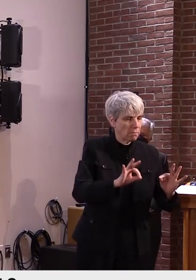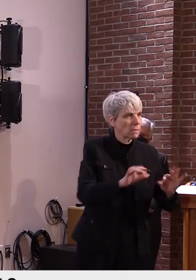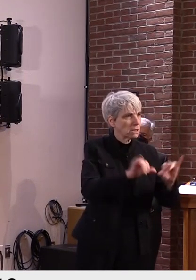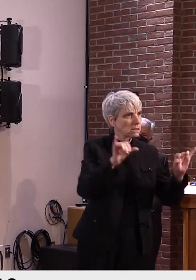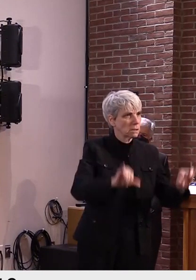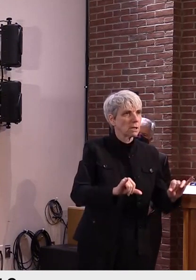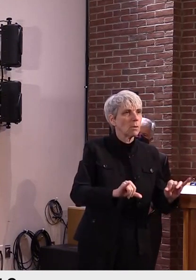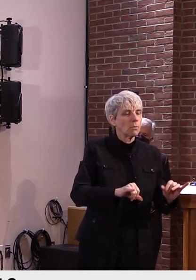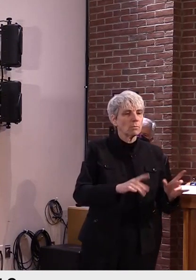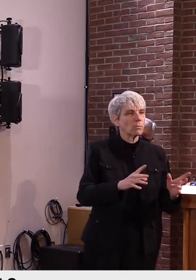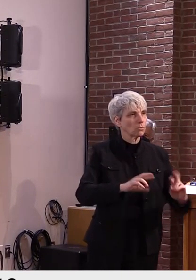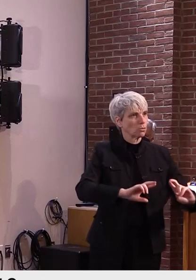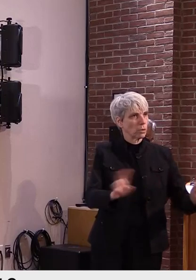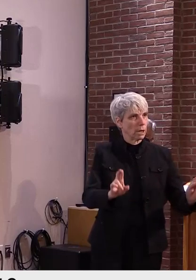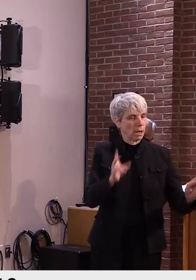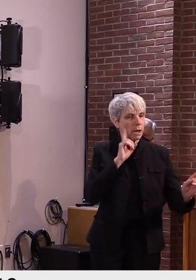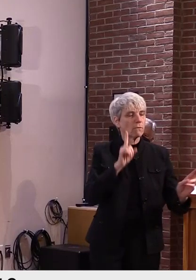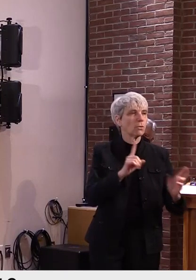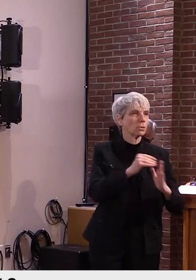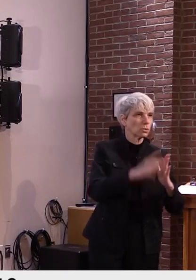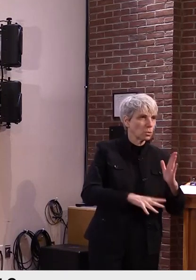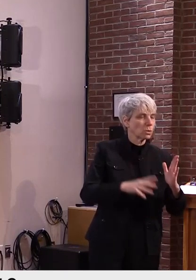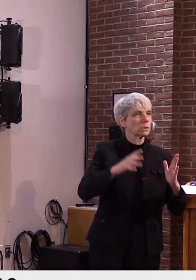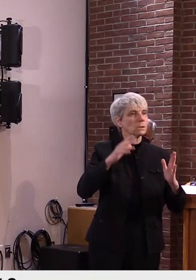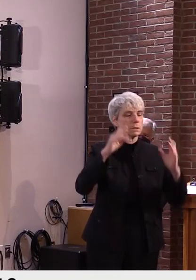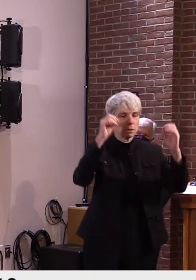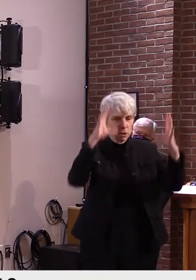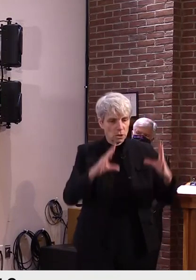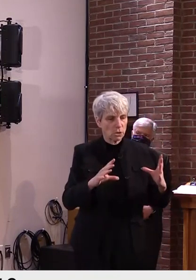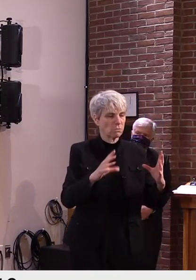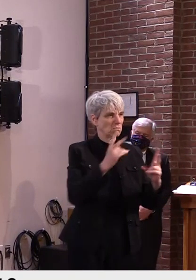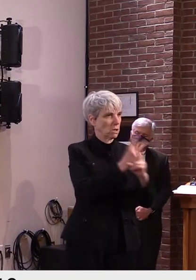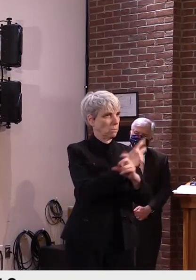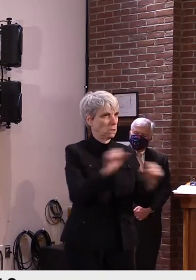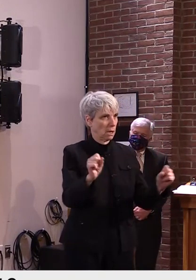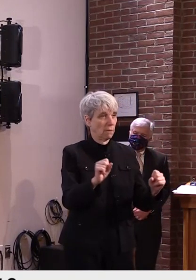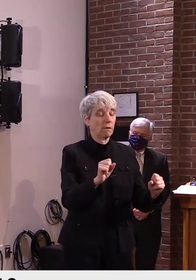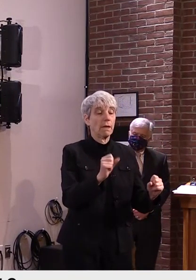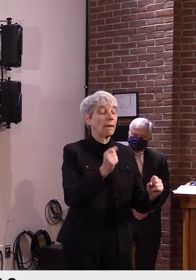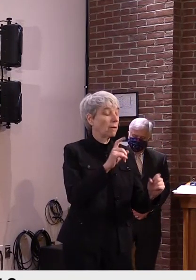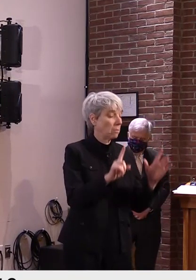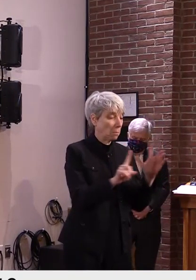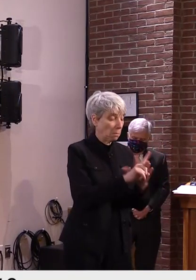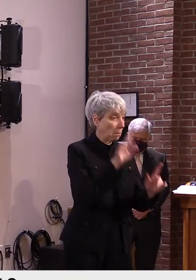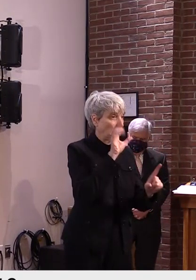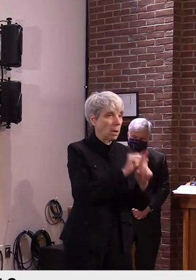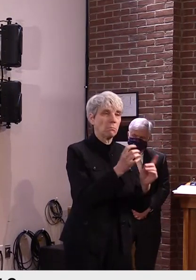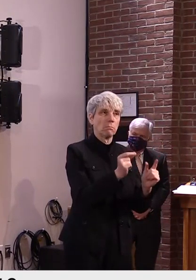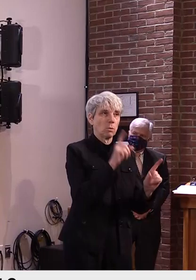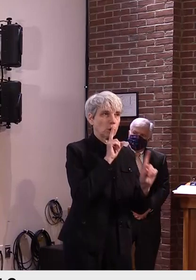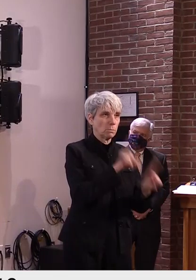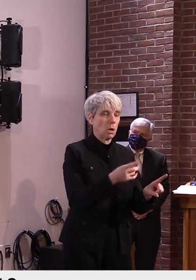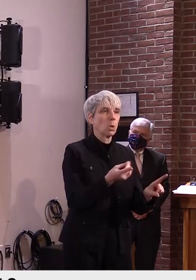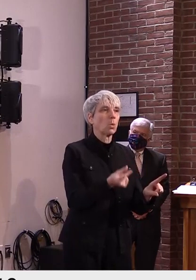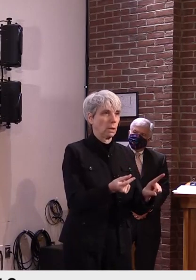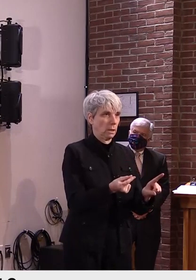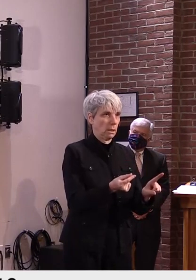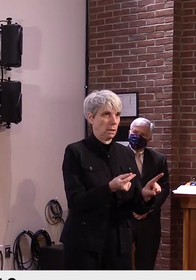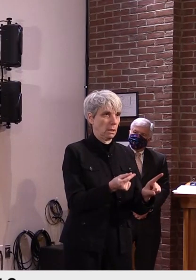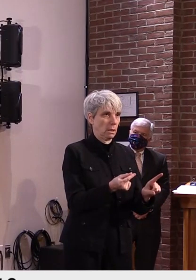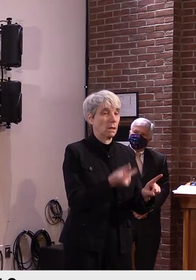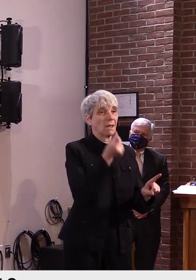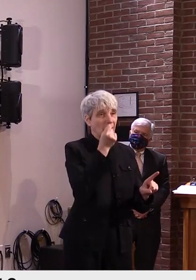for and responding swiftly when we find virus spreading in a school. You'll notice I said when and not if